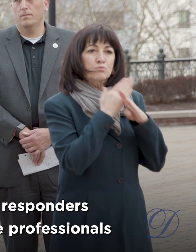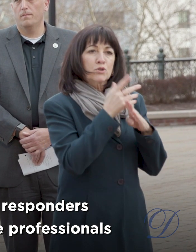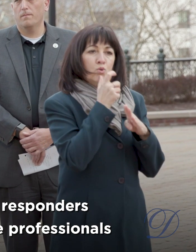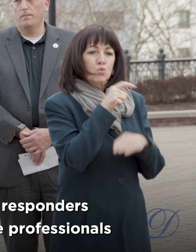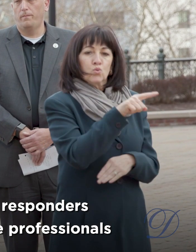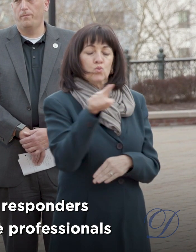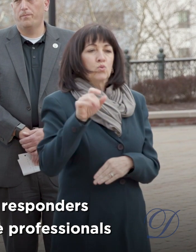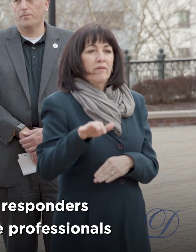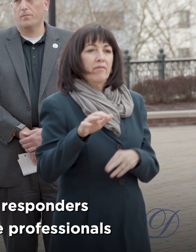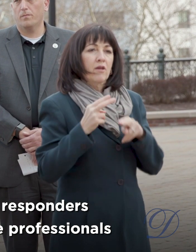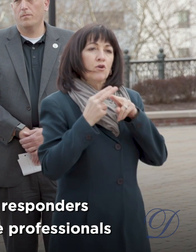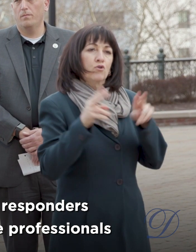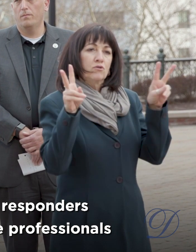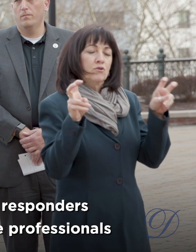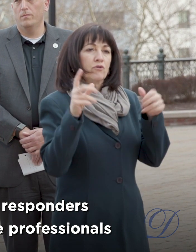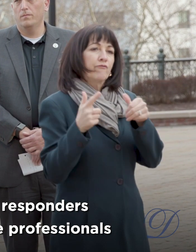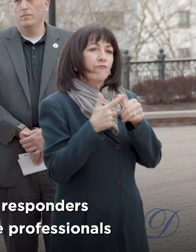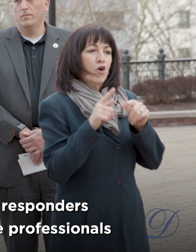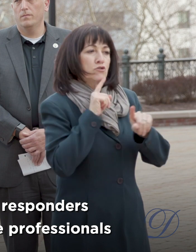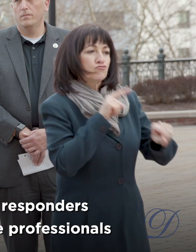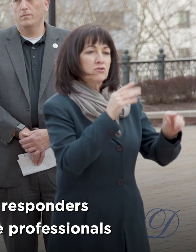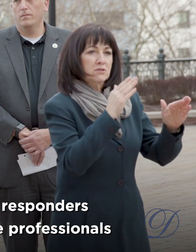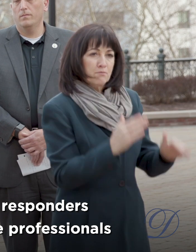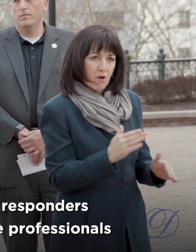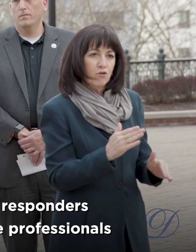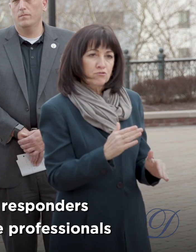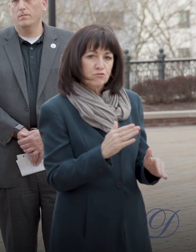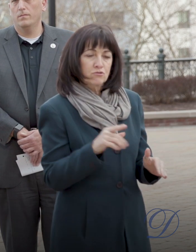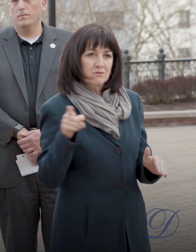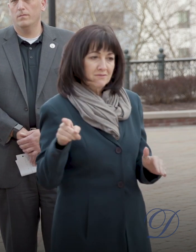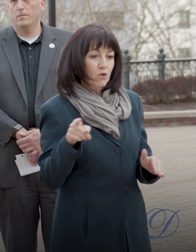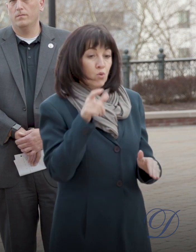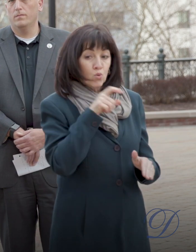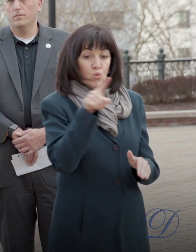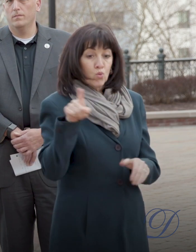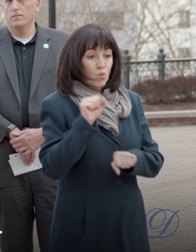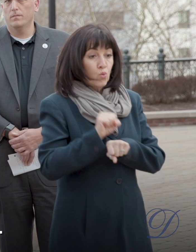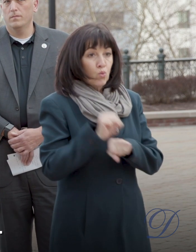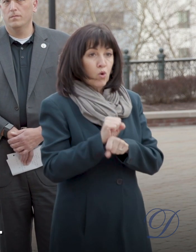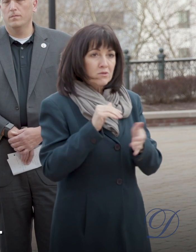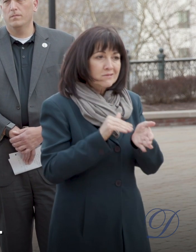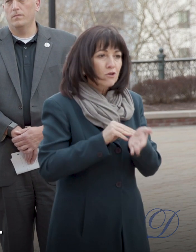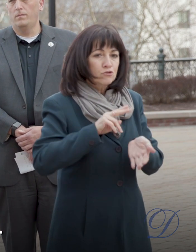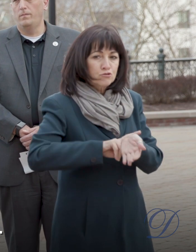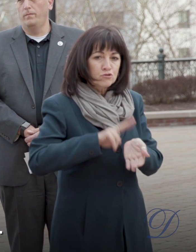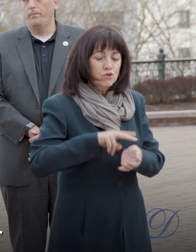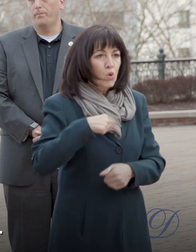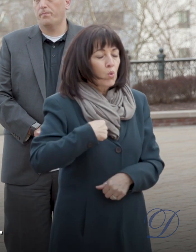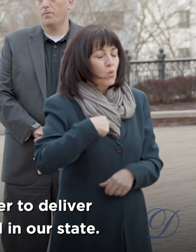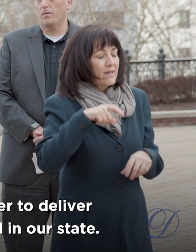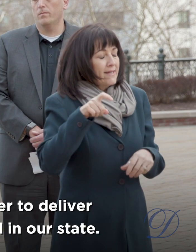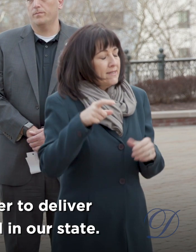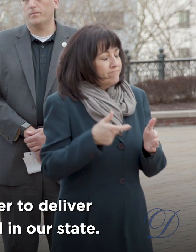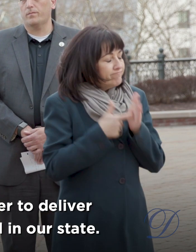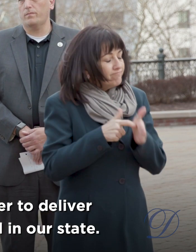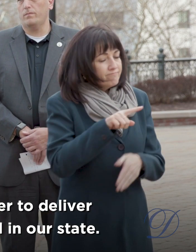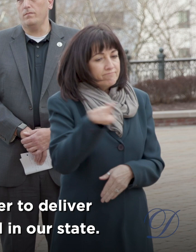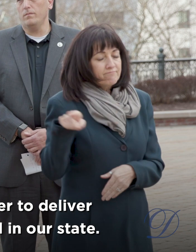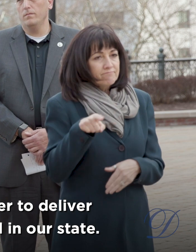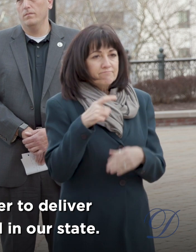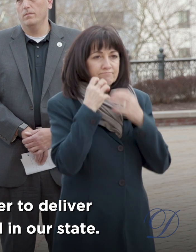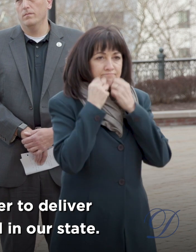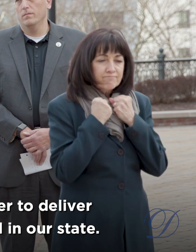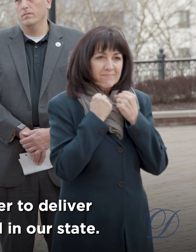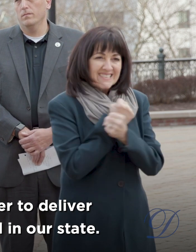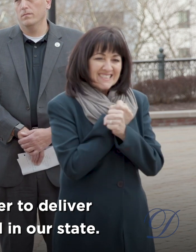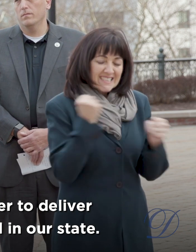responders from the virus and our healthcare professionals and workers. We need them safe and we need